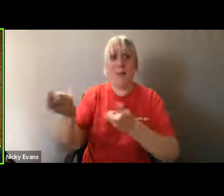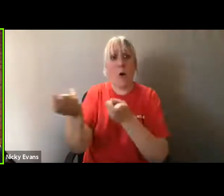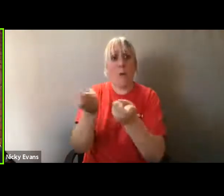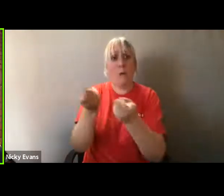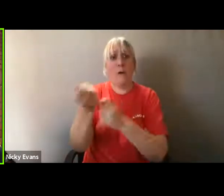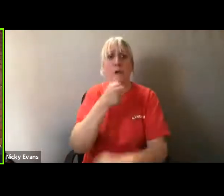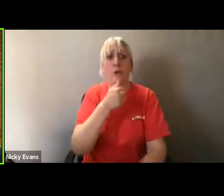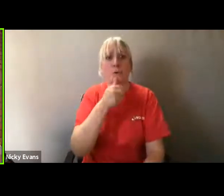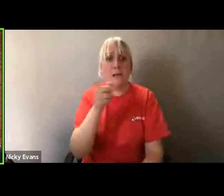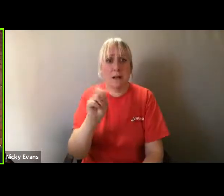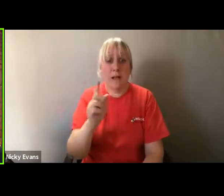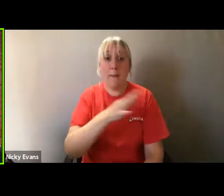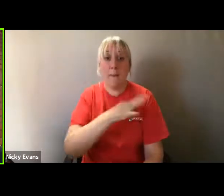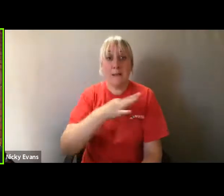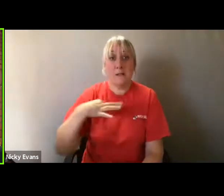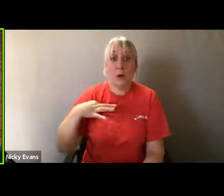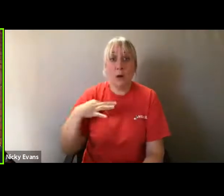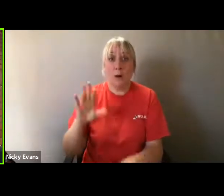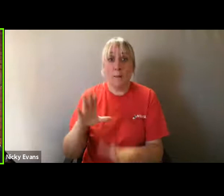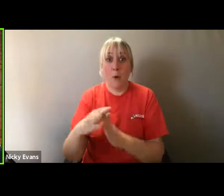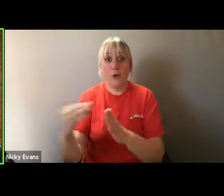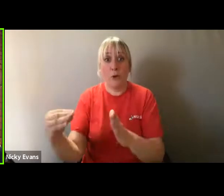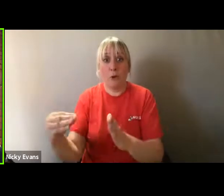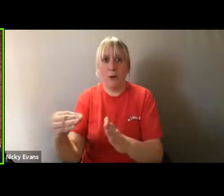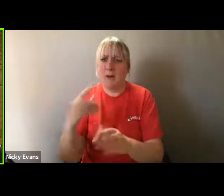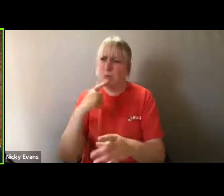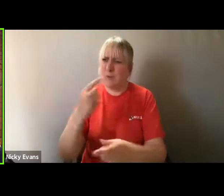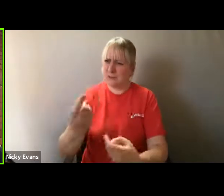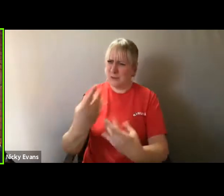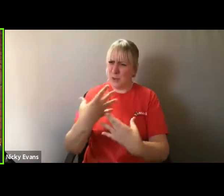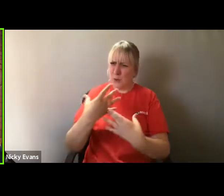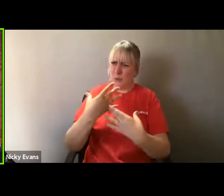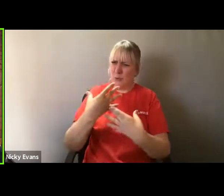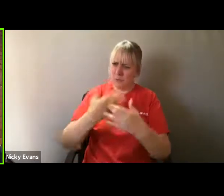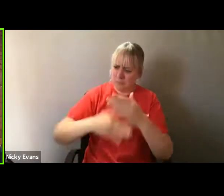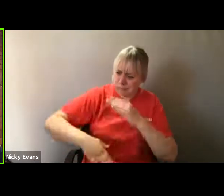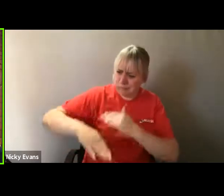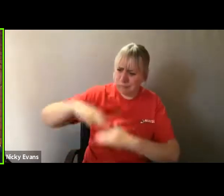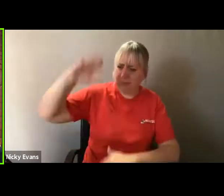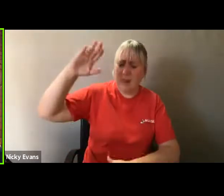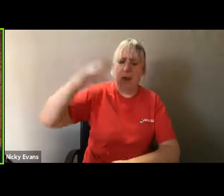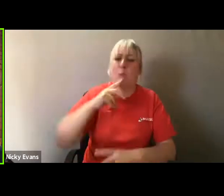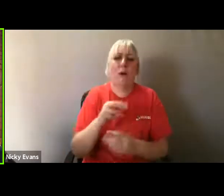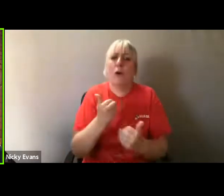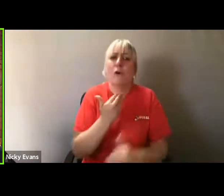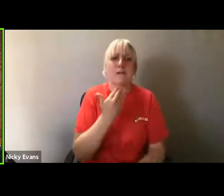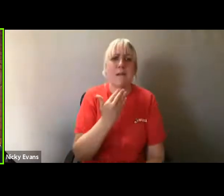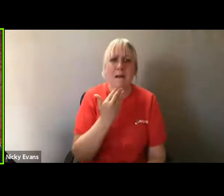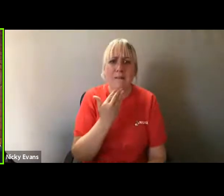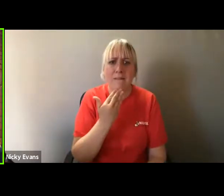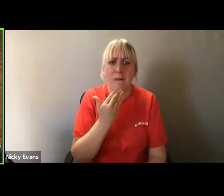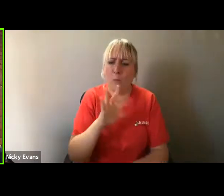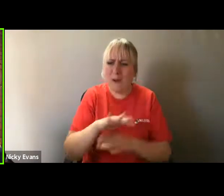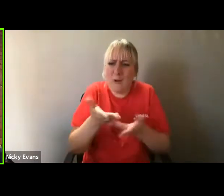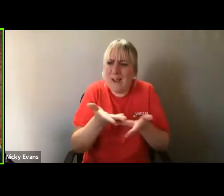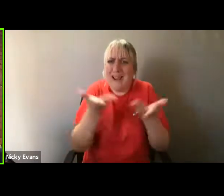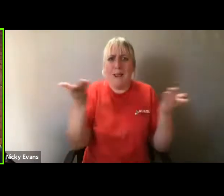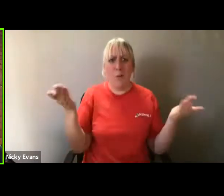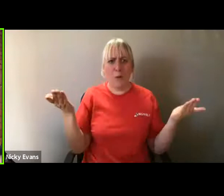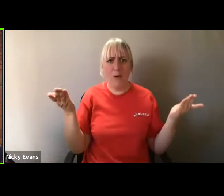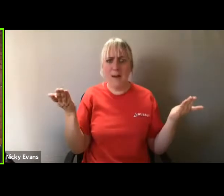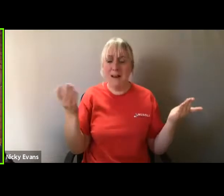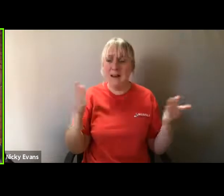individual model and tells us our whole lives we're not as good as everybody else. To throw that off and to understand